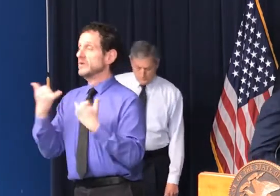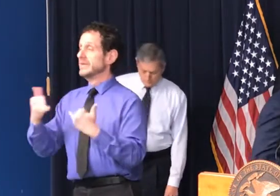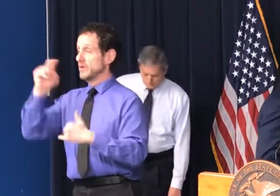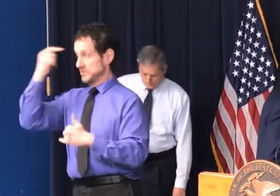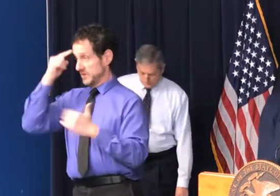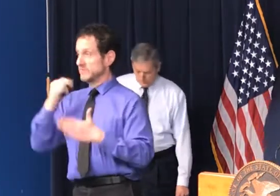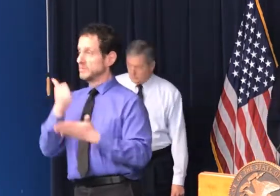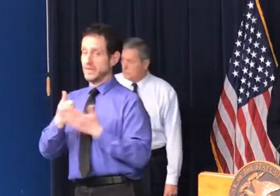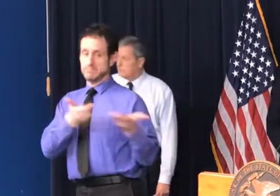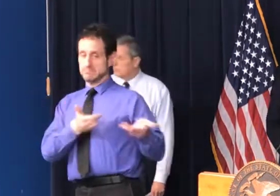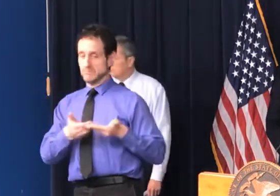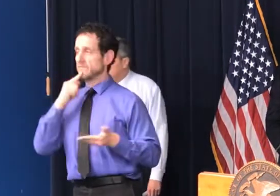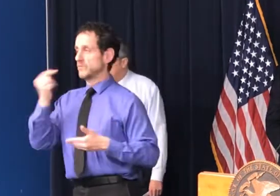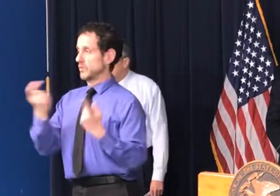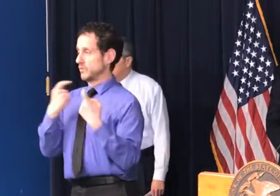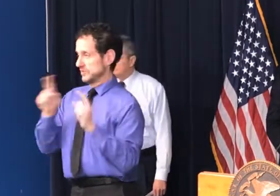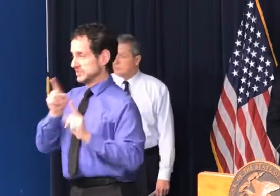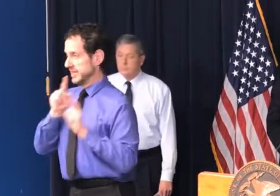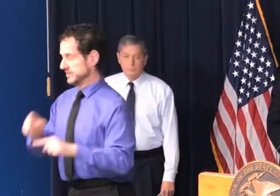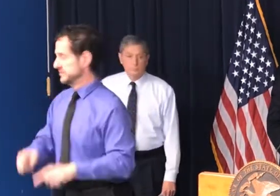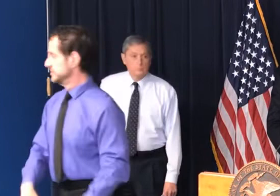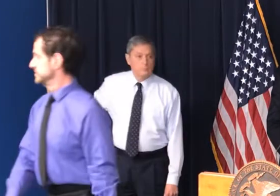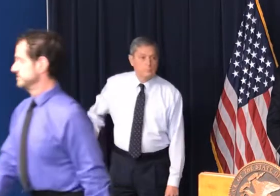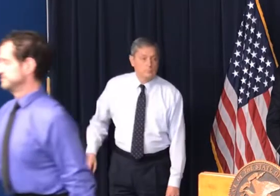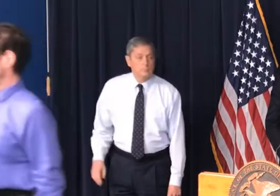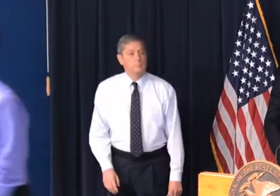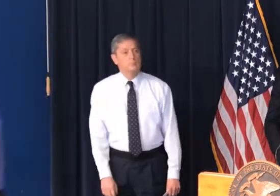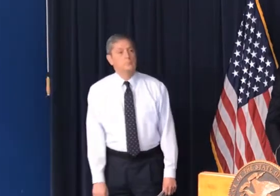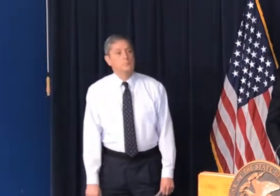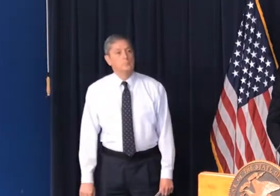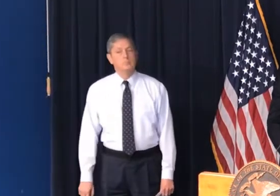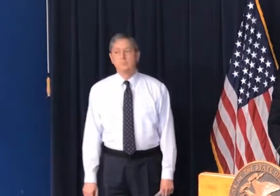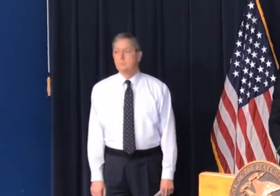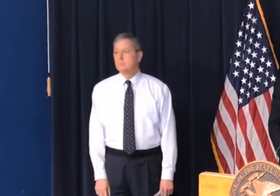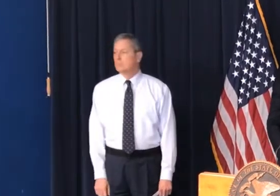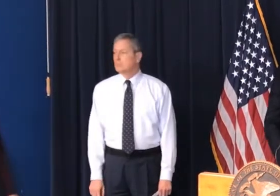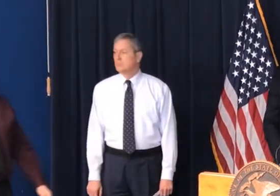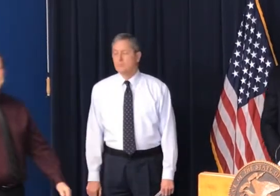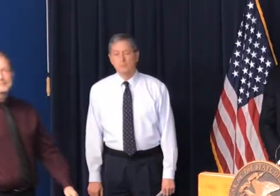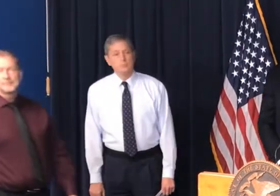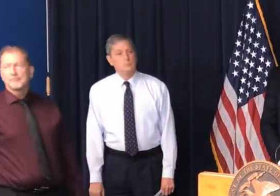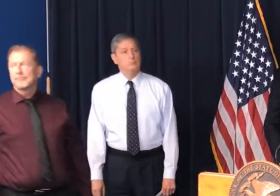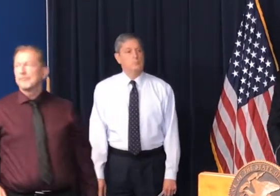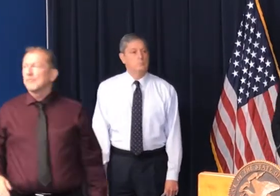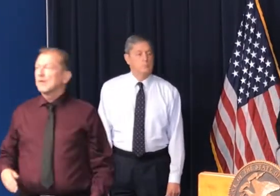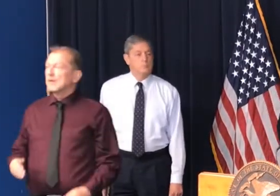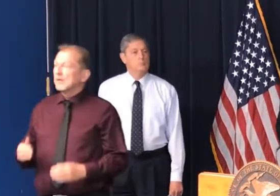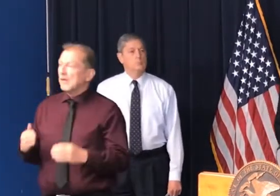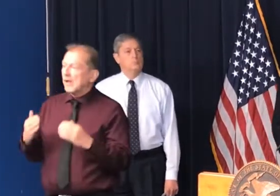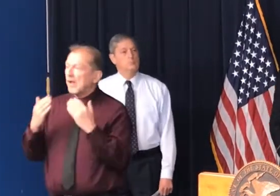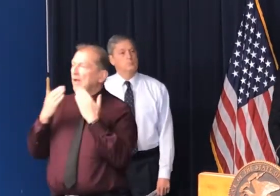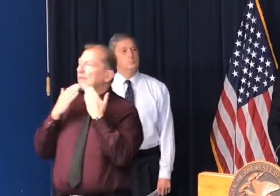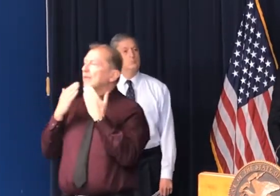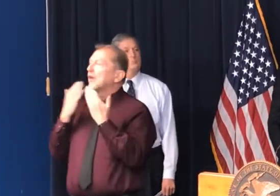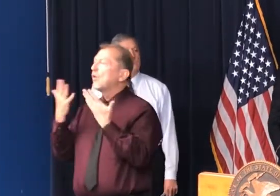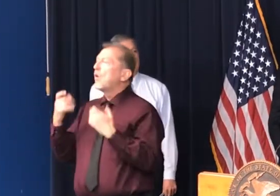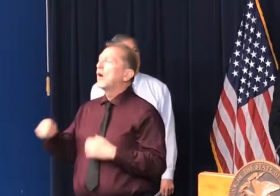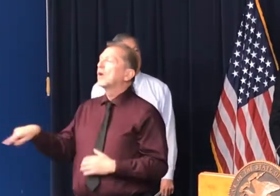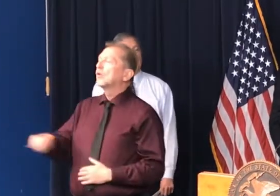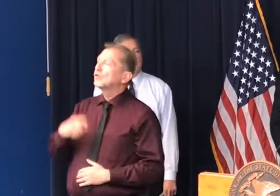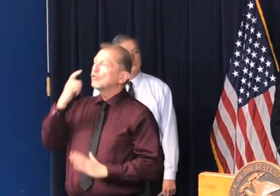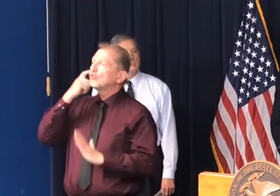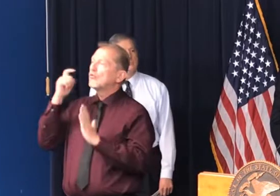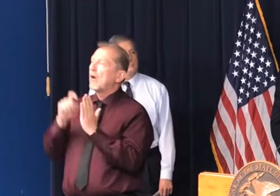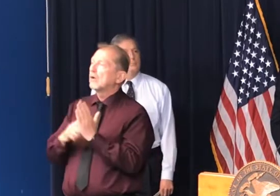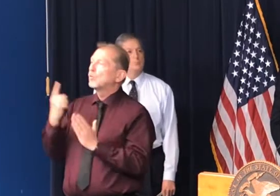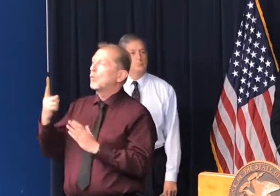question and answer. Thank you very much, Michael. And just before I begin, I want some of you, all of you, to recognize